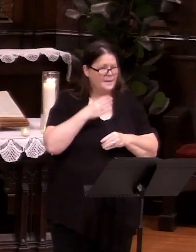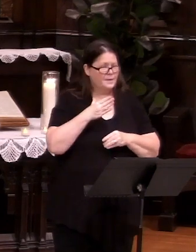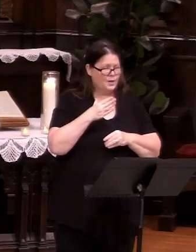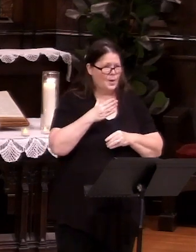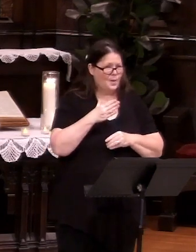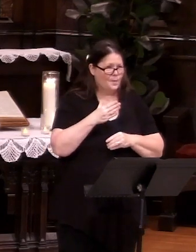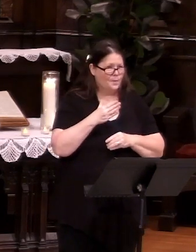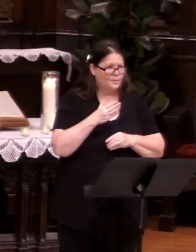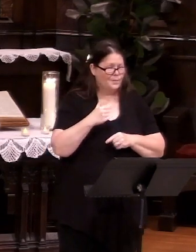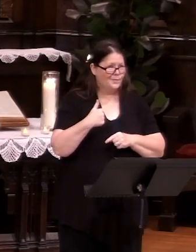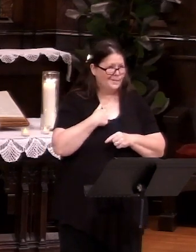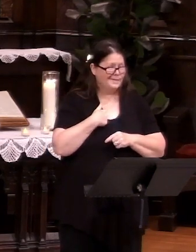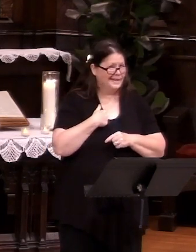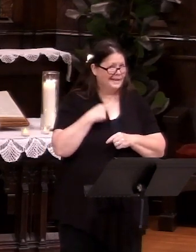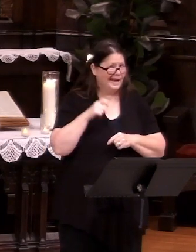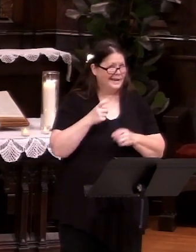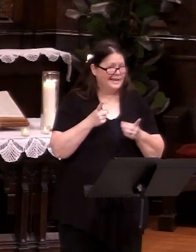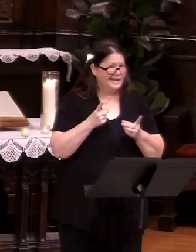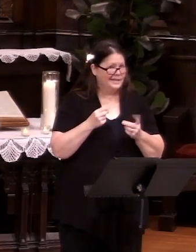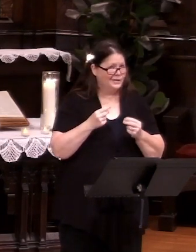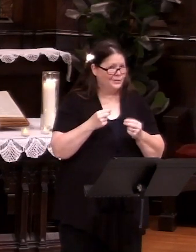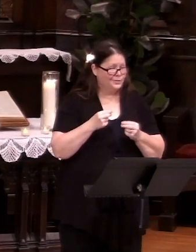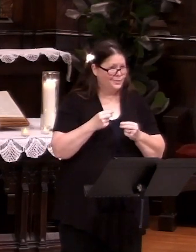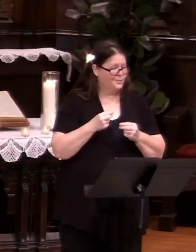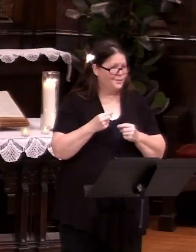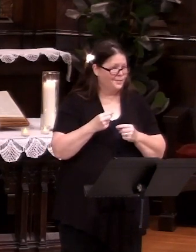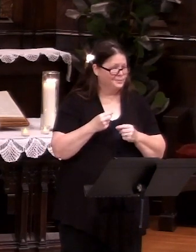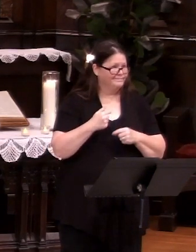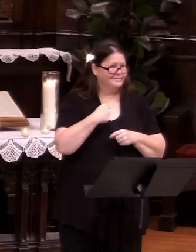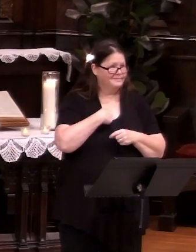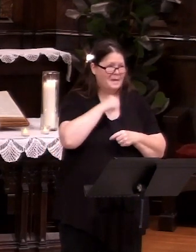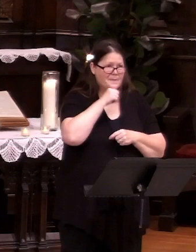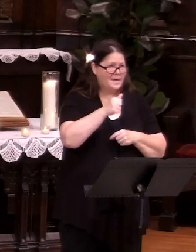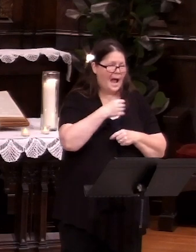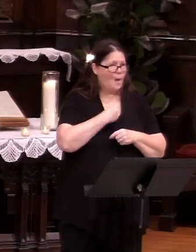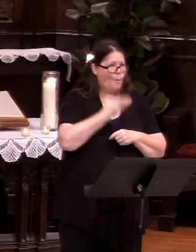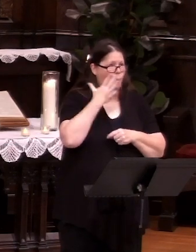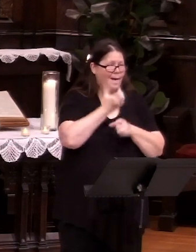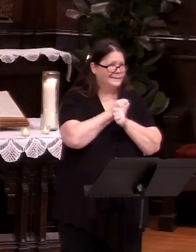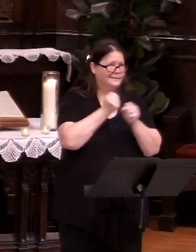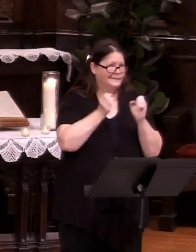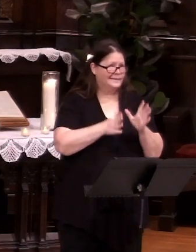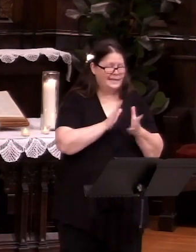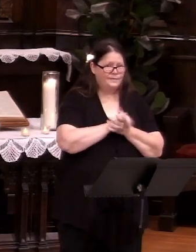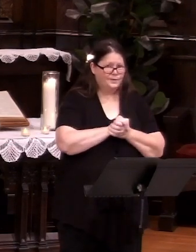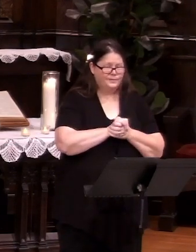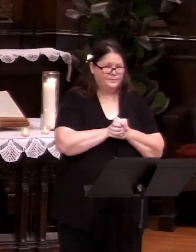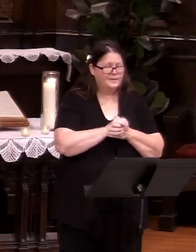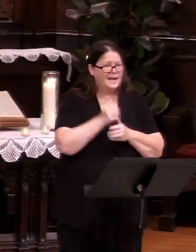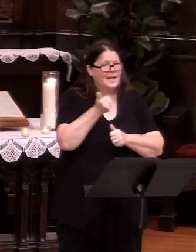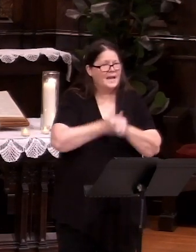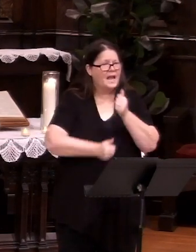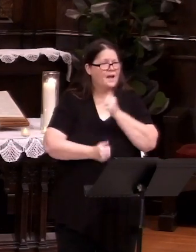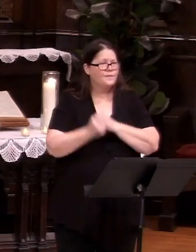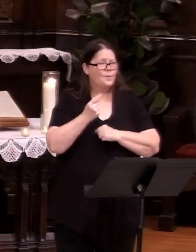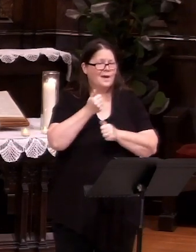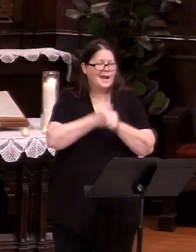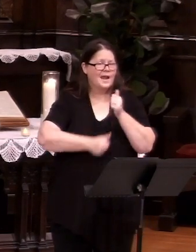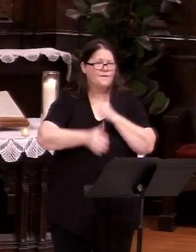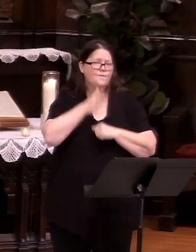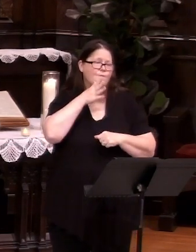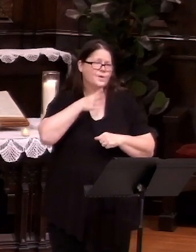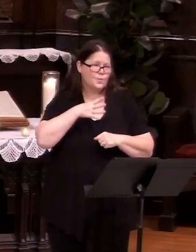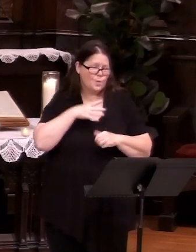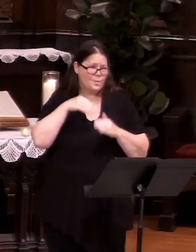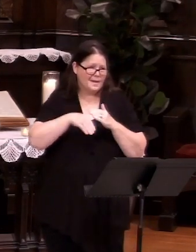it wasn't as a white savior. Now, I will say every woman in that room and I ended